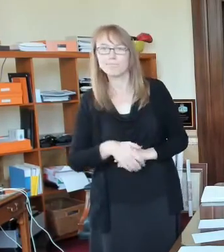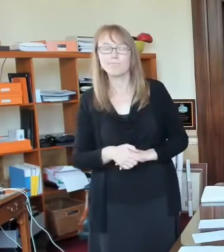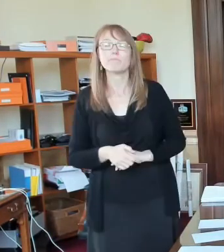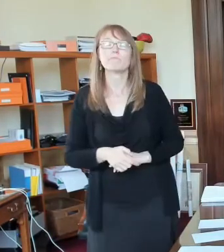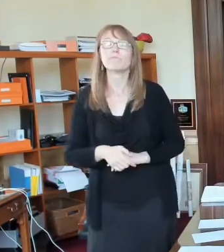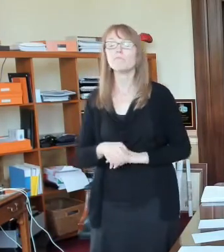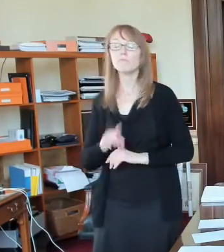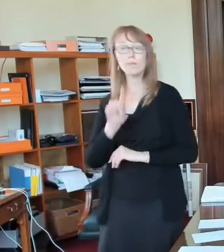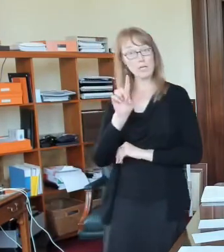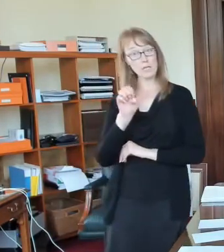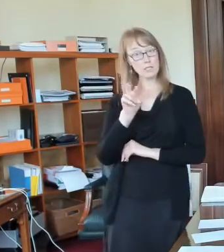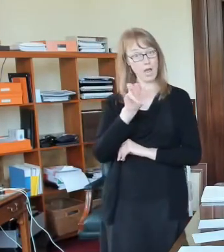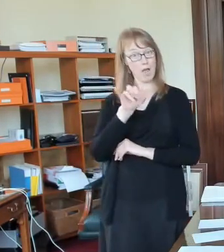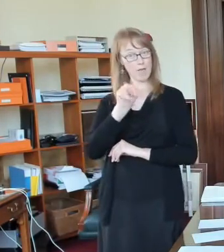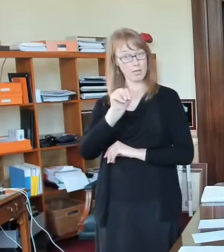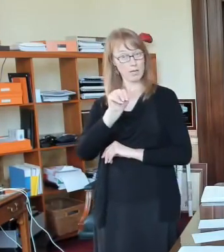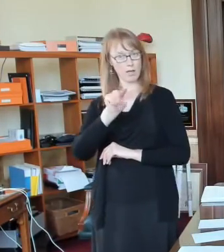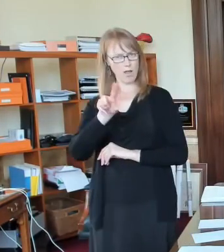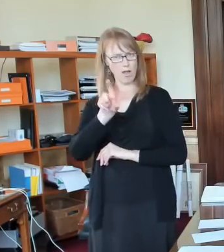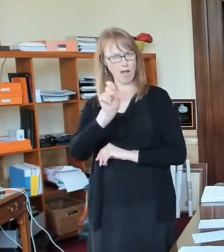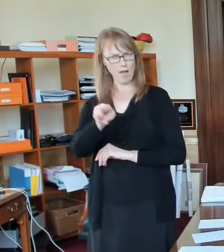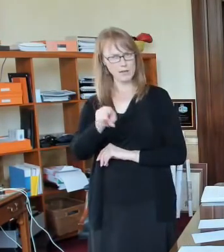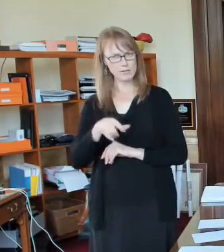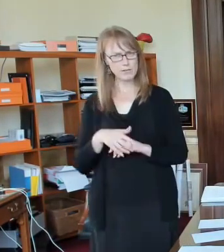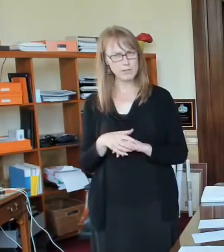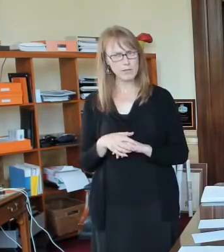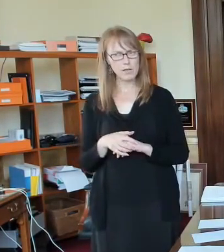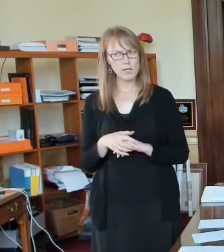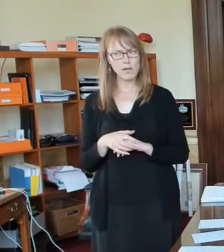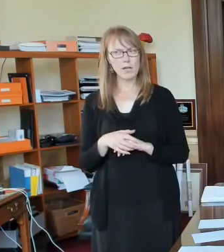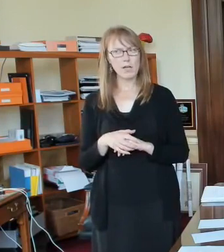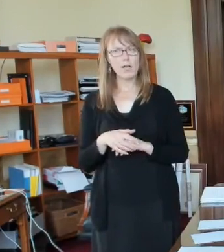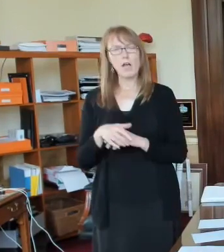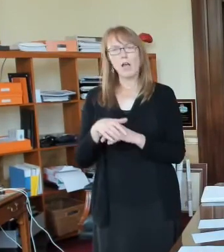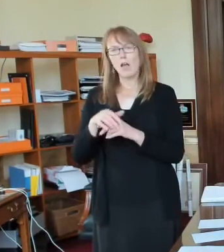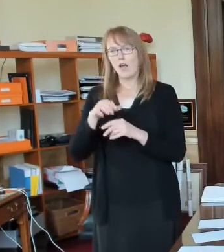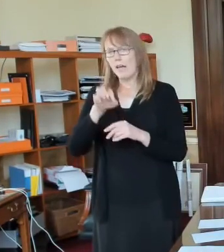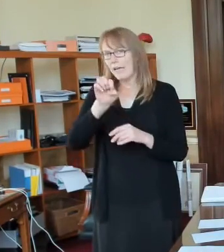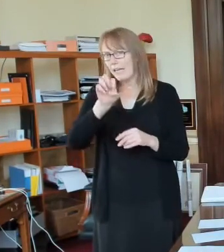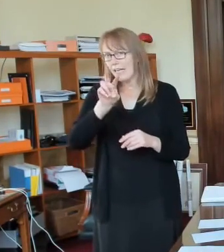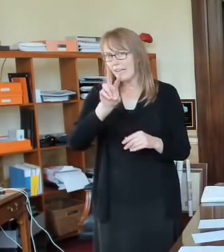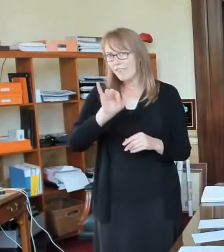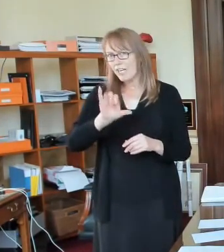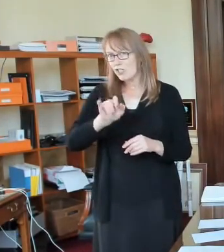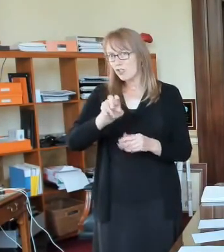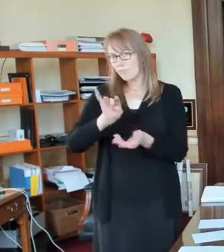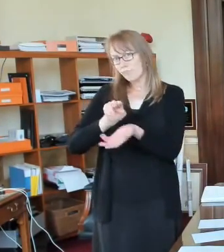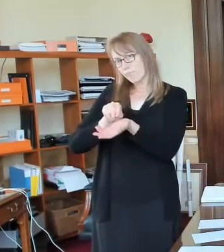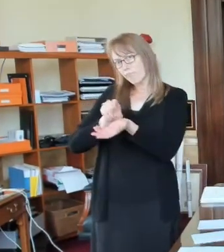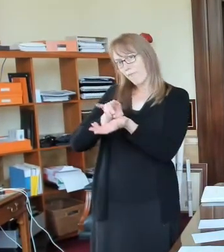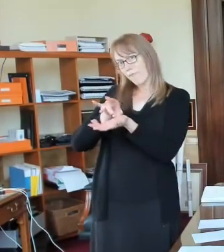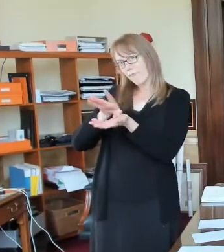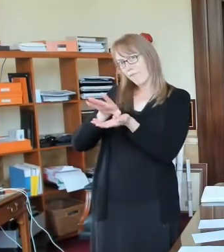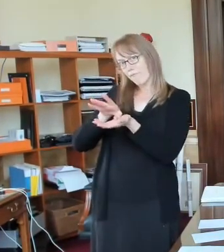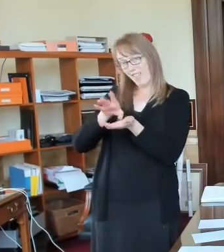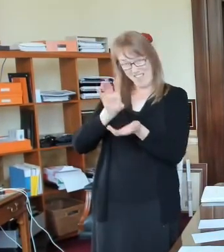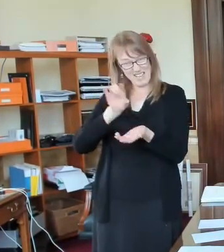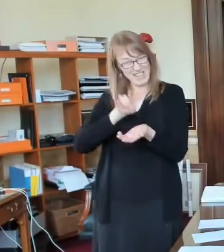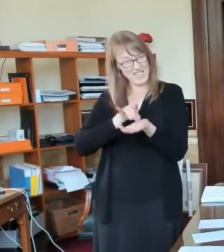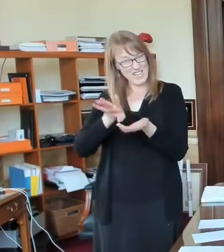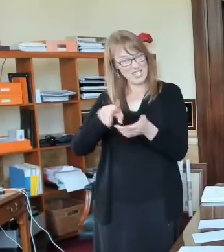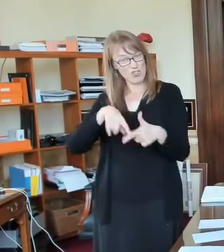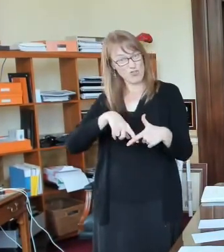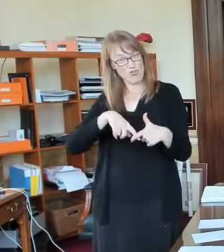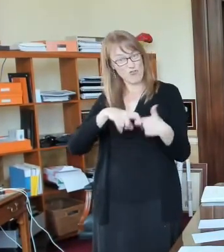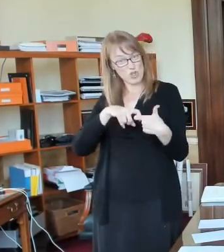city on extending eviction freezes. Rent was due a couple of days ago. So that actually is